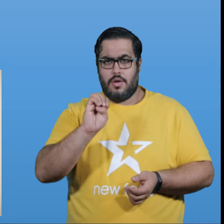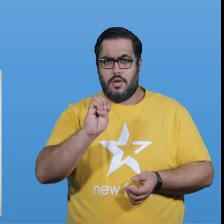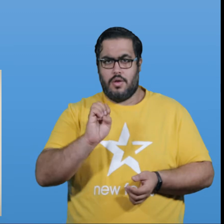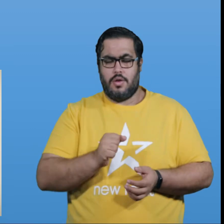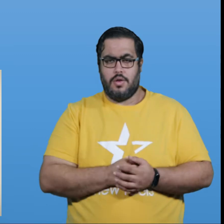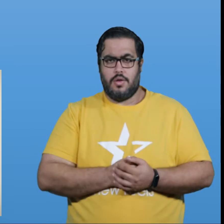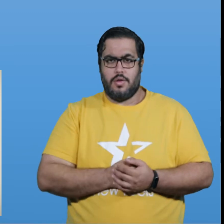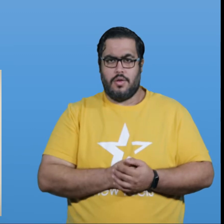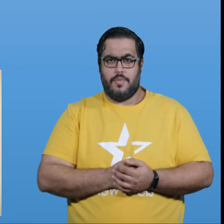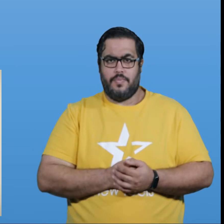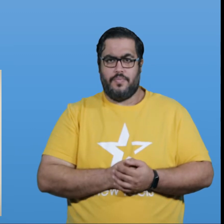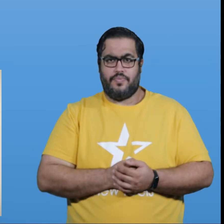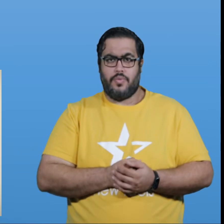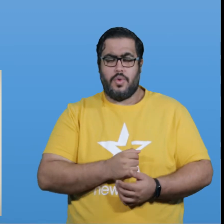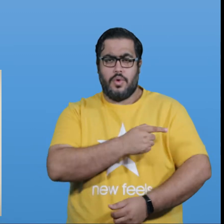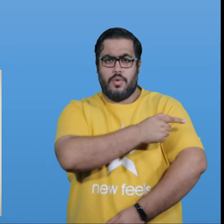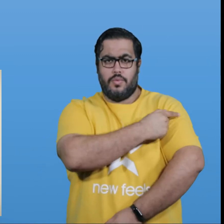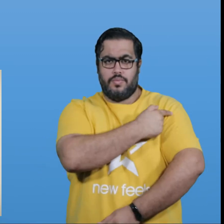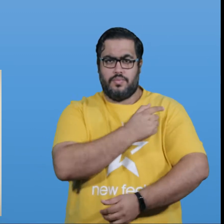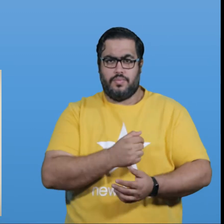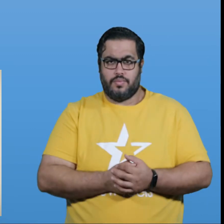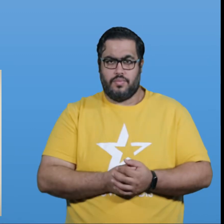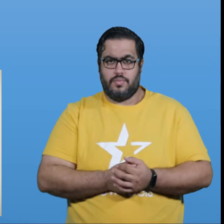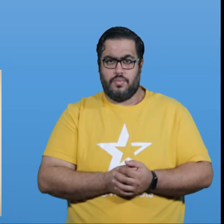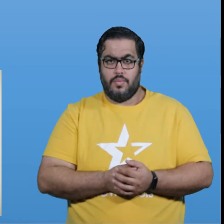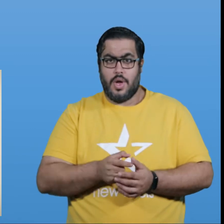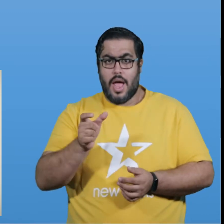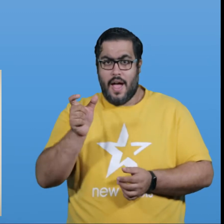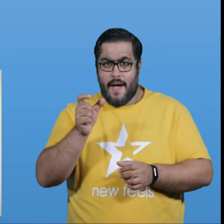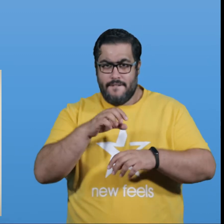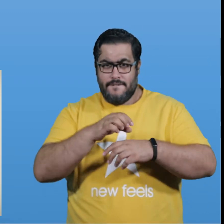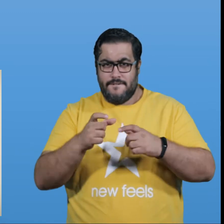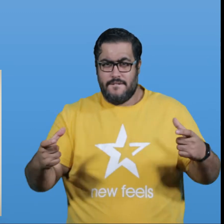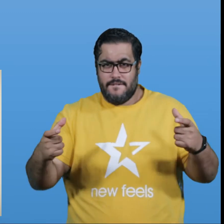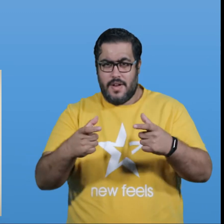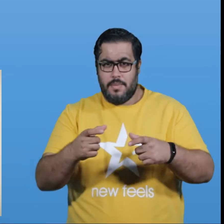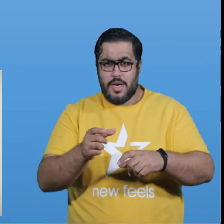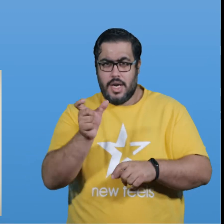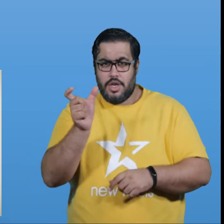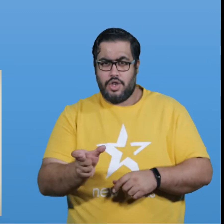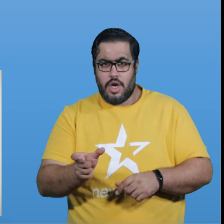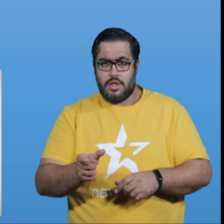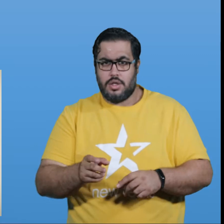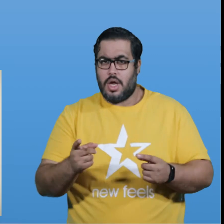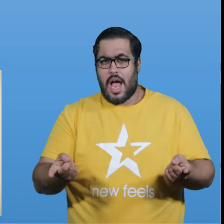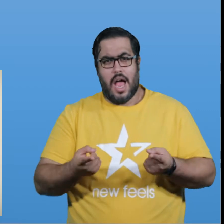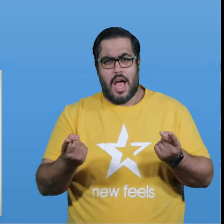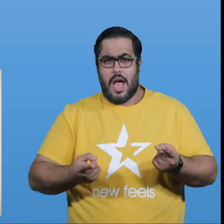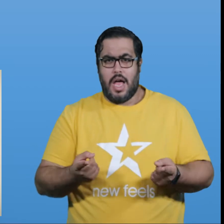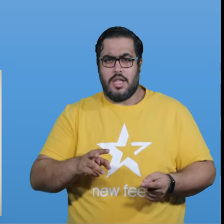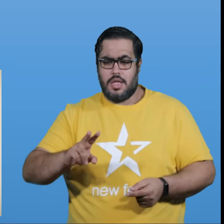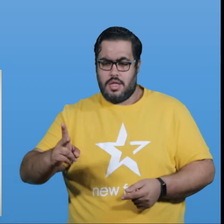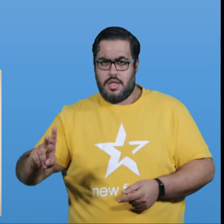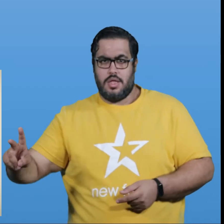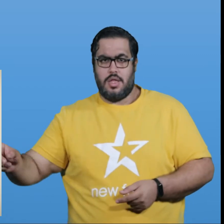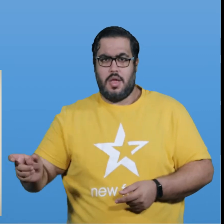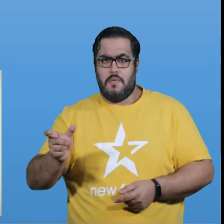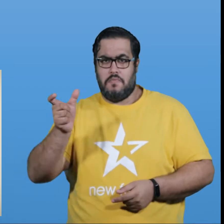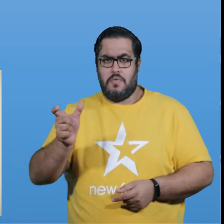personalities. Calligraphy is one of the Islamic arts. And we've also learned this a little bit